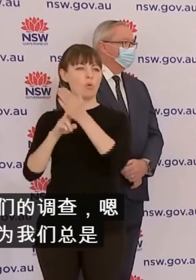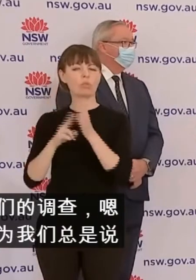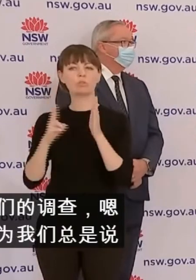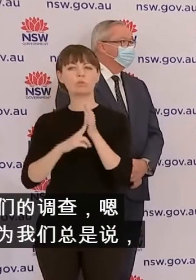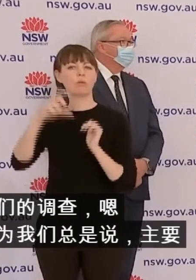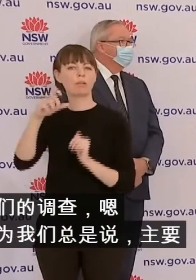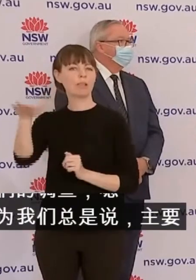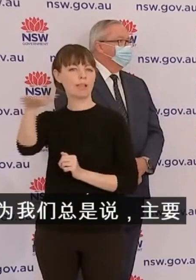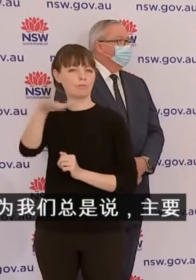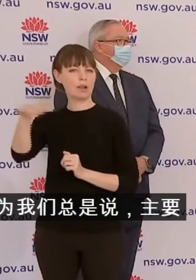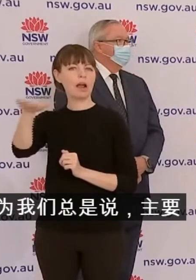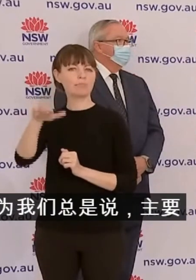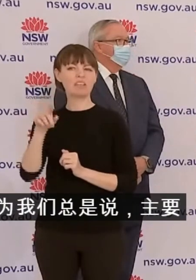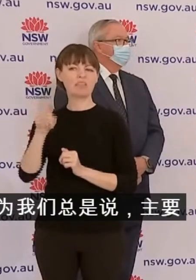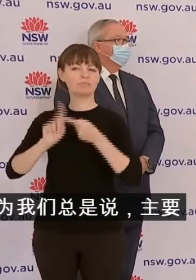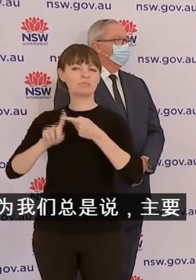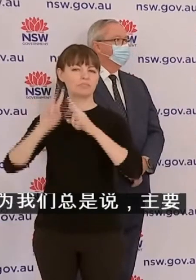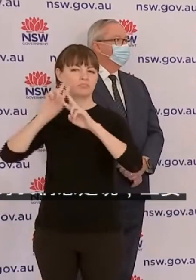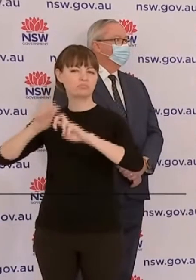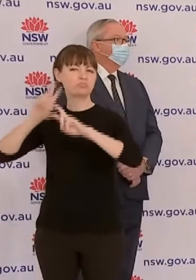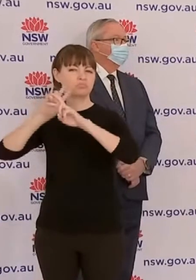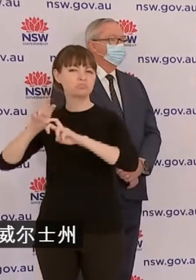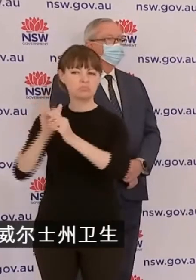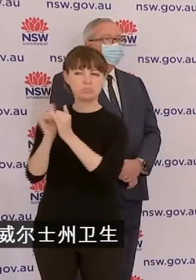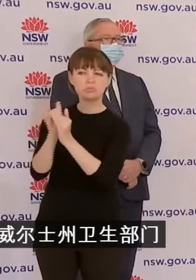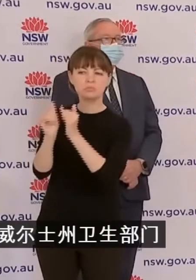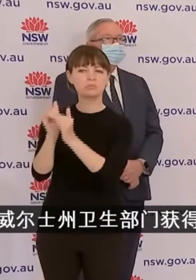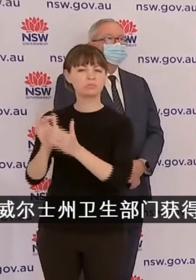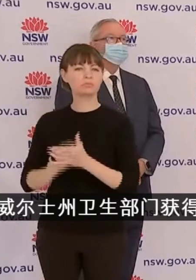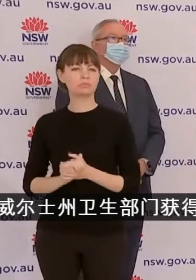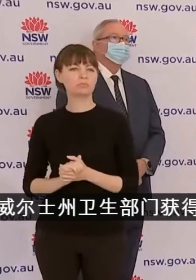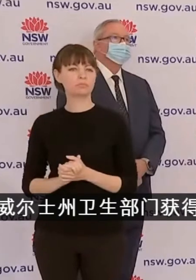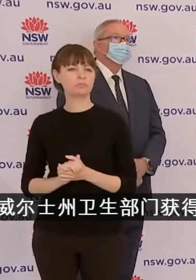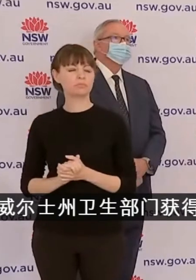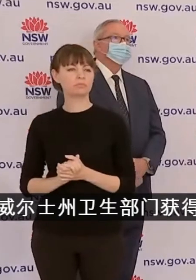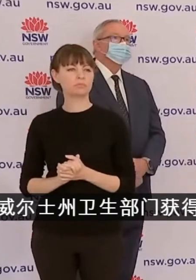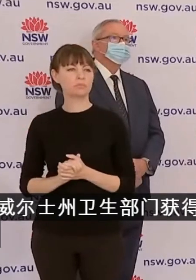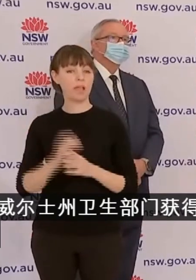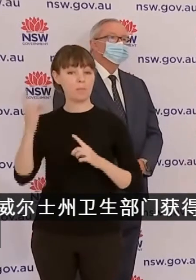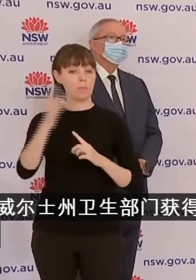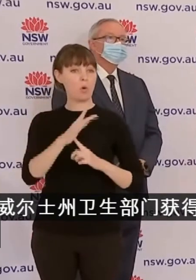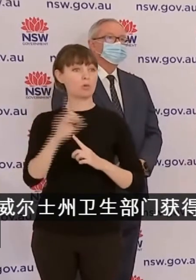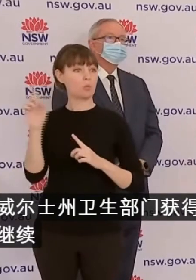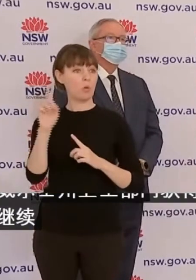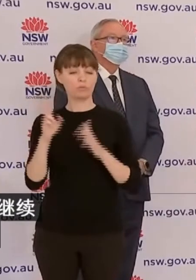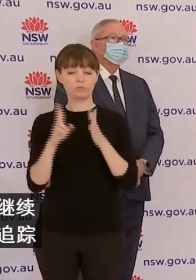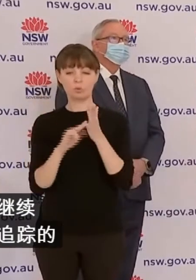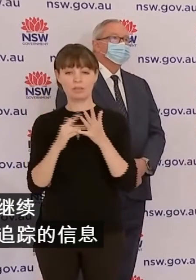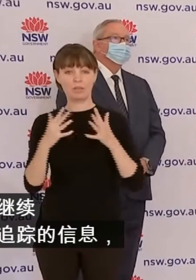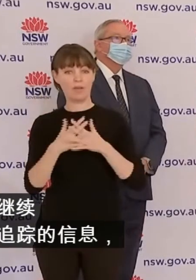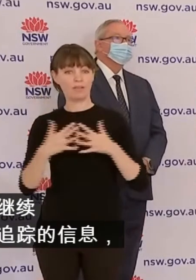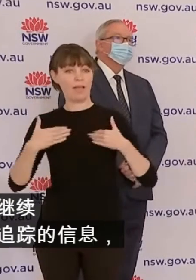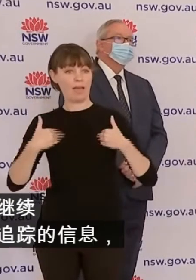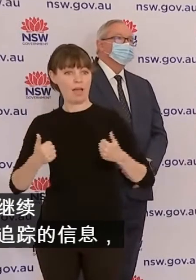we always say, the main thing is that our New South Wales Health get the information that they need to go on in terms of